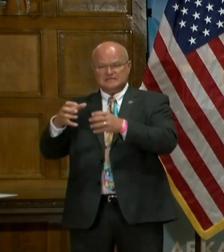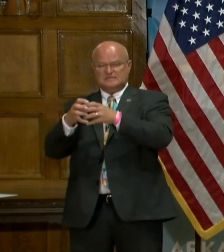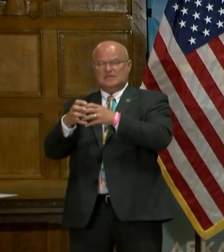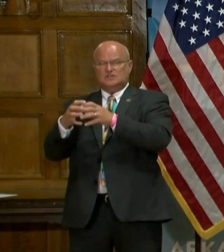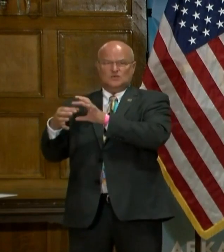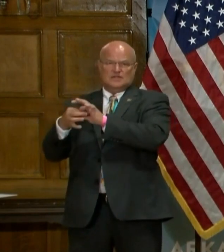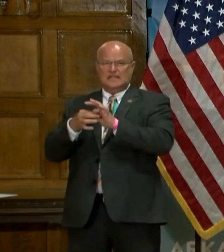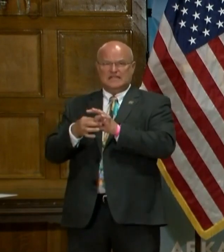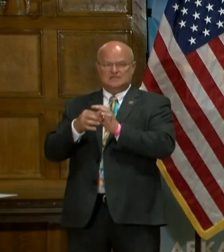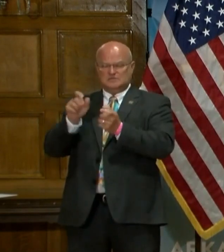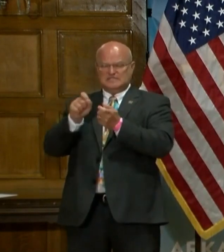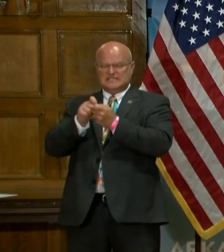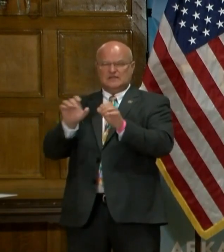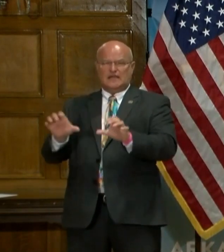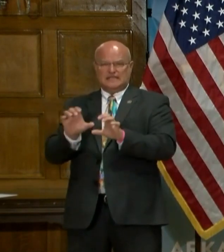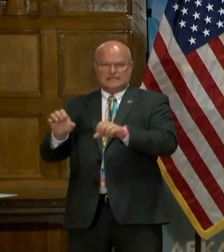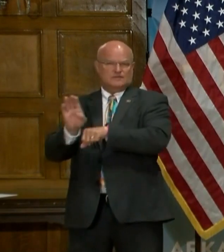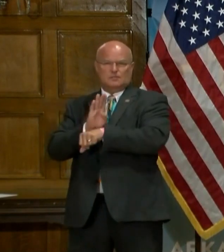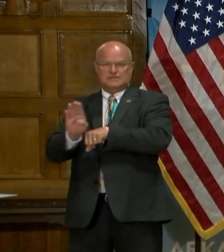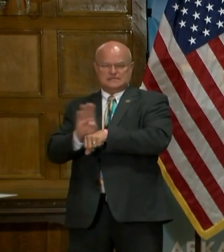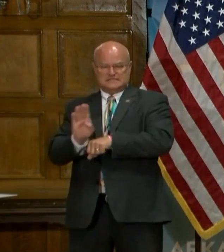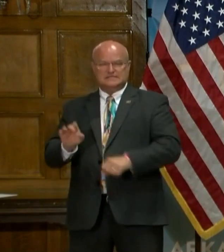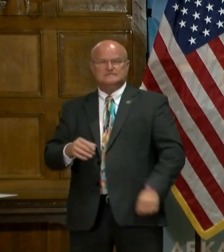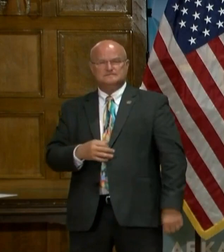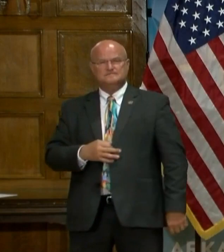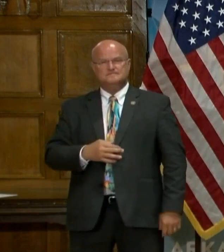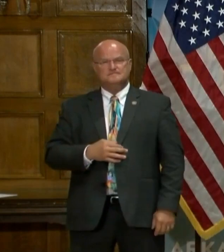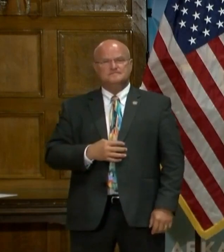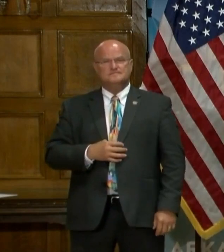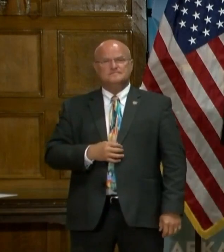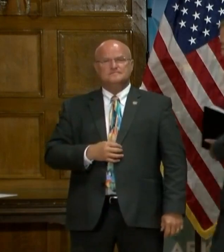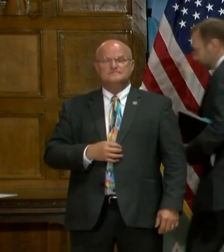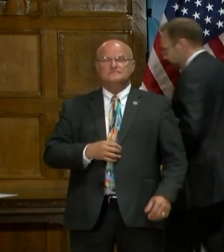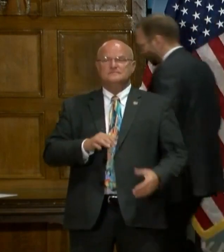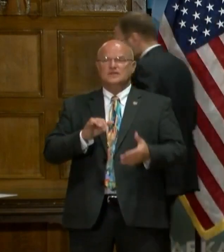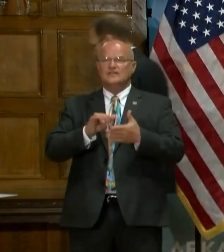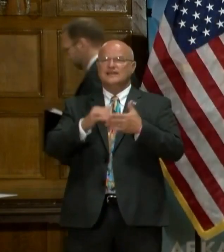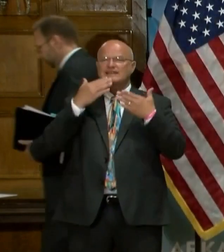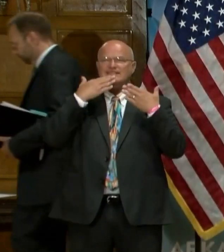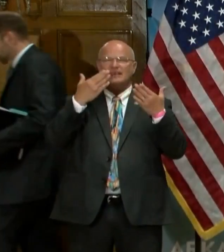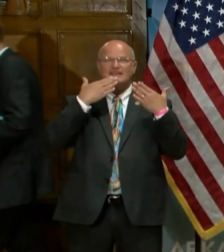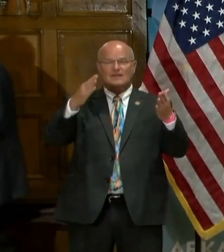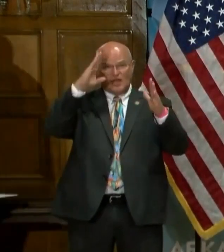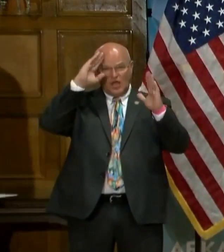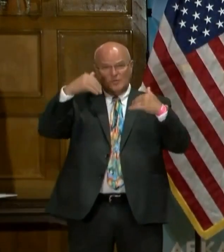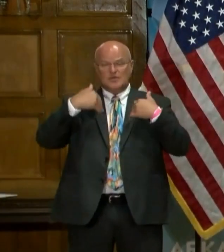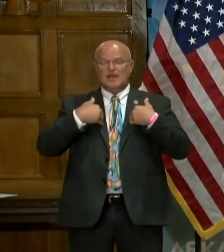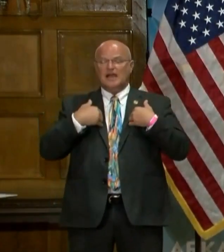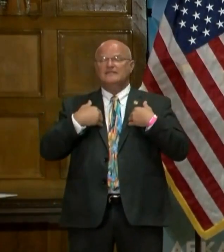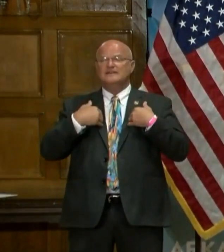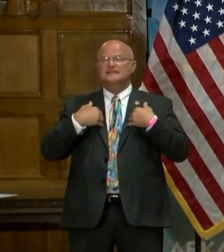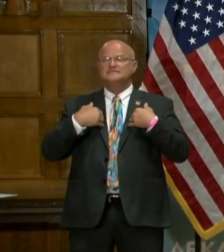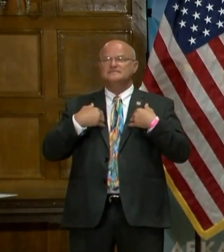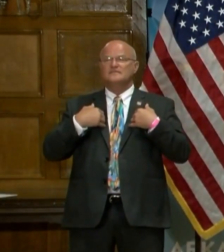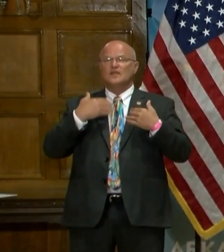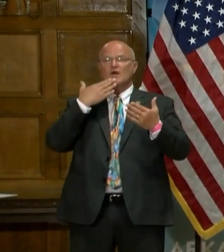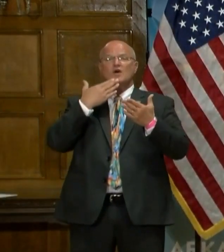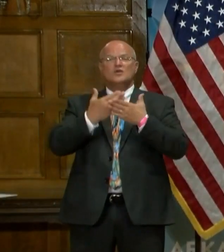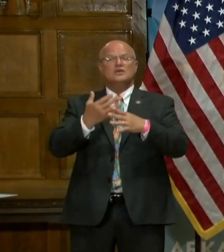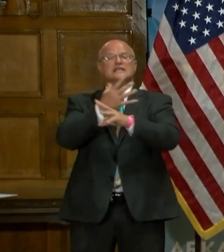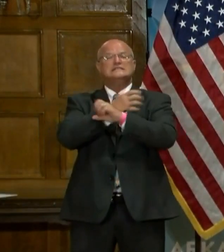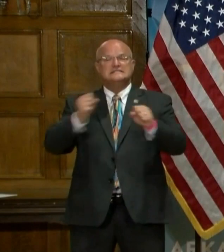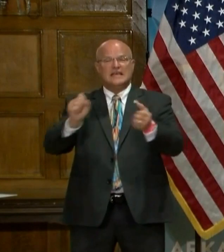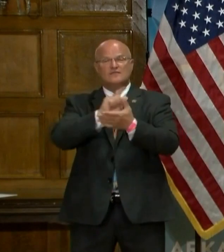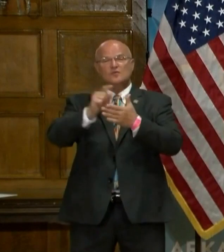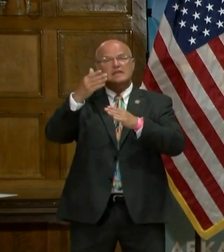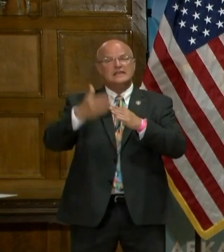clusters related to a particular activity or business. With that, thank you. I hope everybody has a good and a